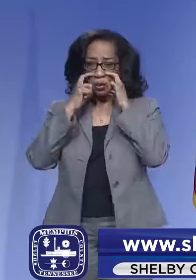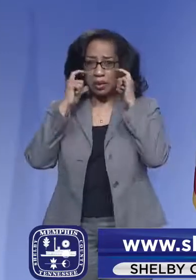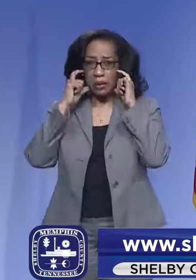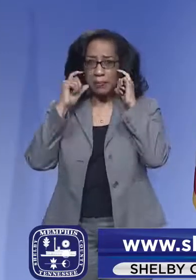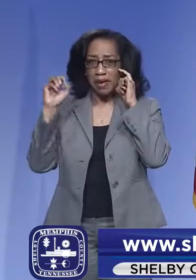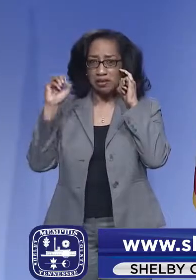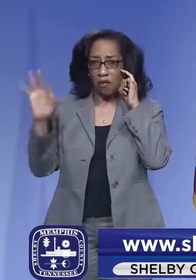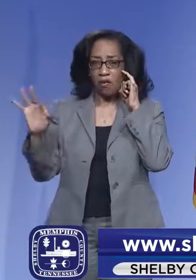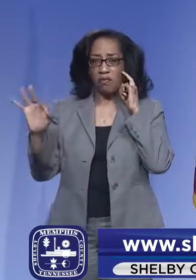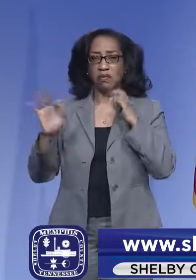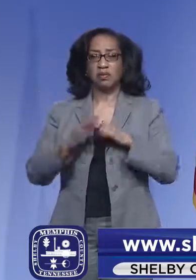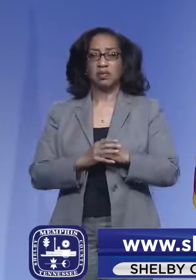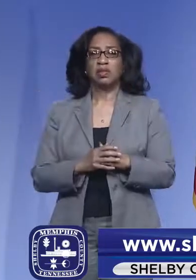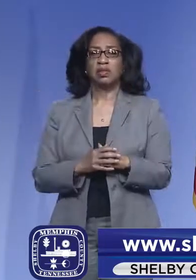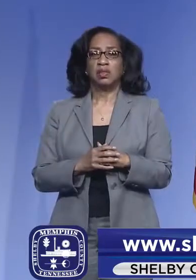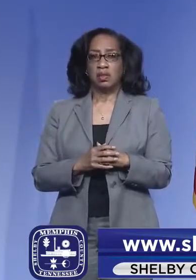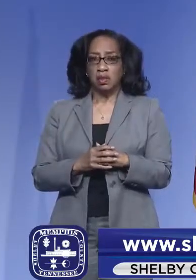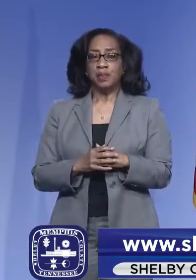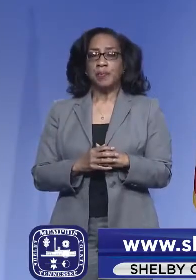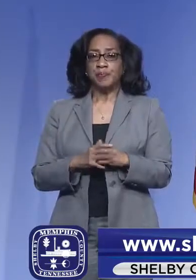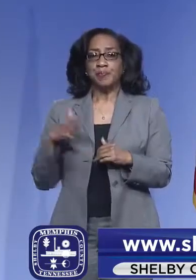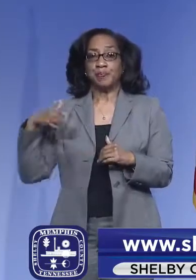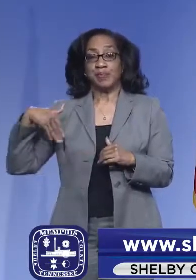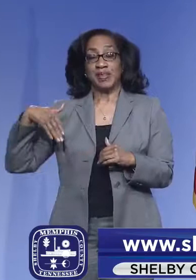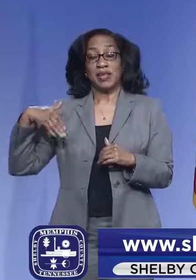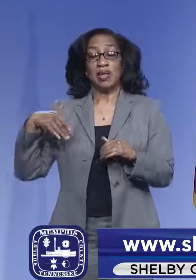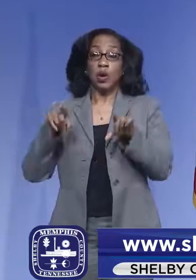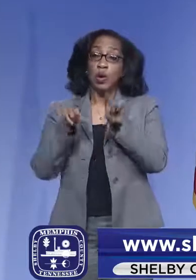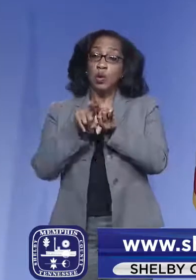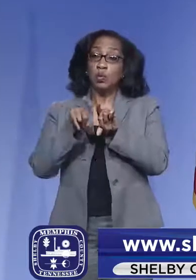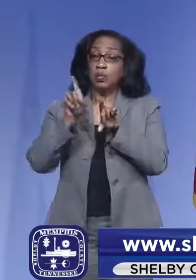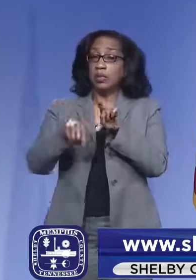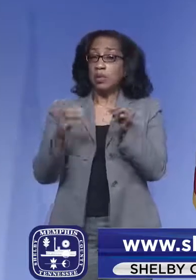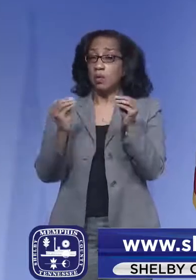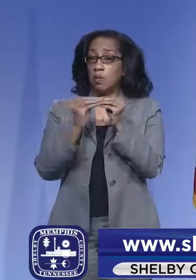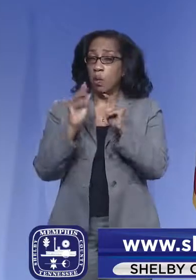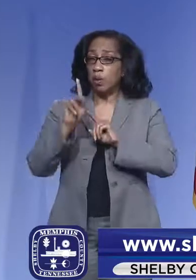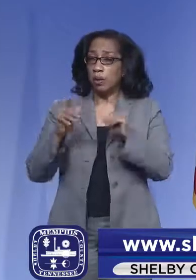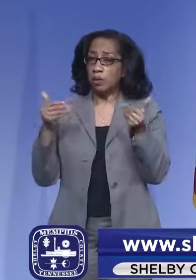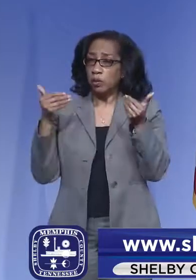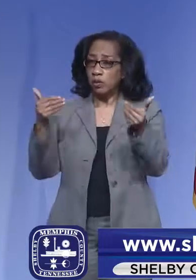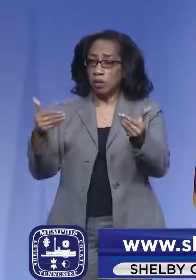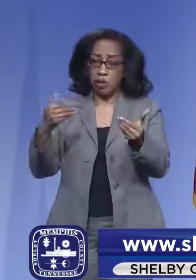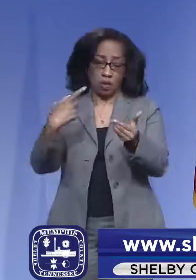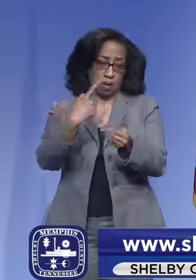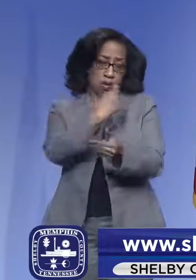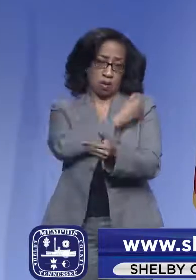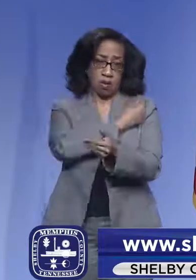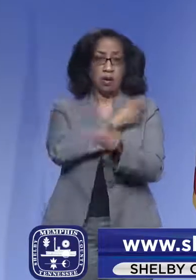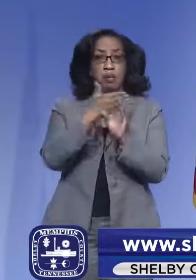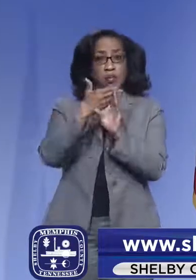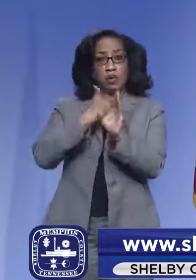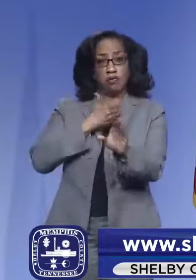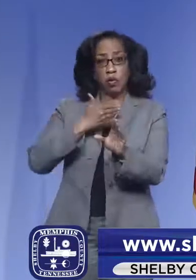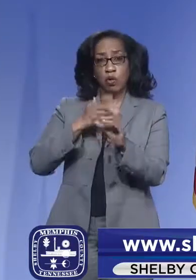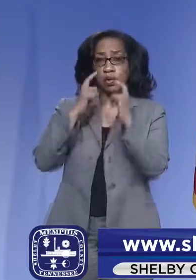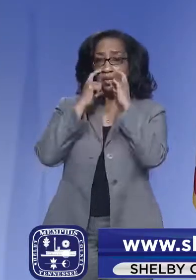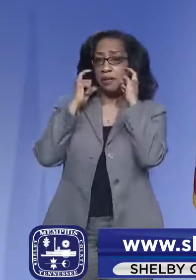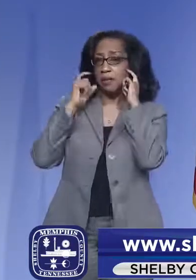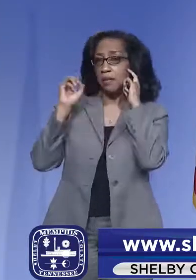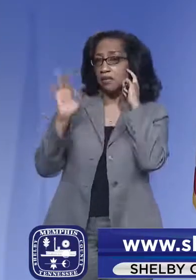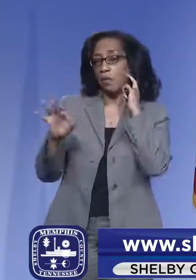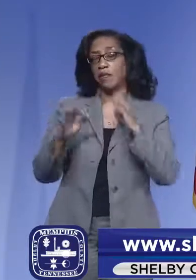to lift a mask requirement. We need more people to be vaccinated before we even begin to have that